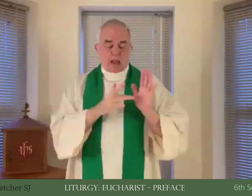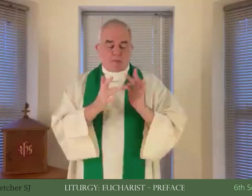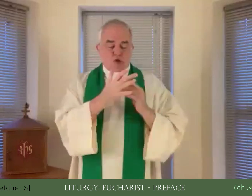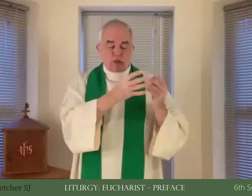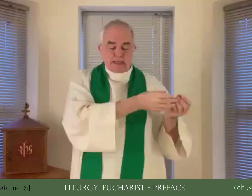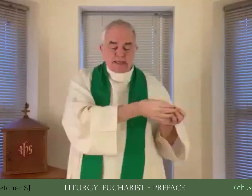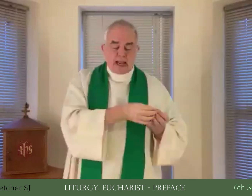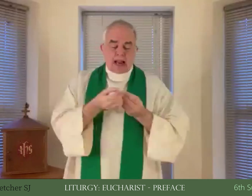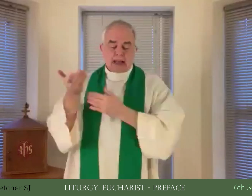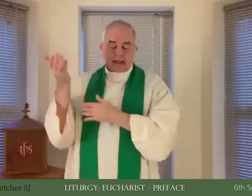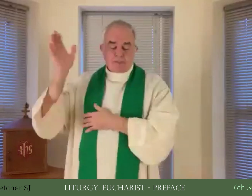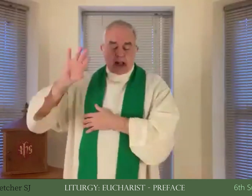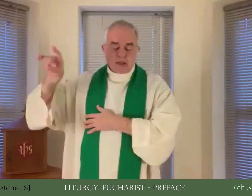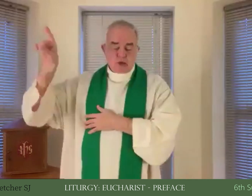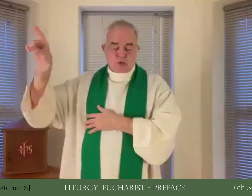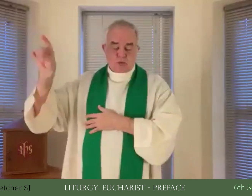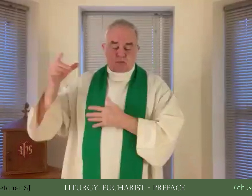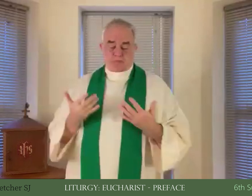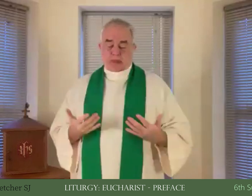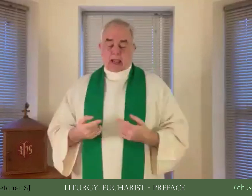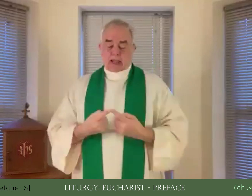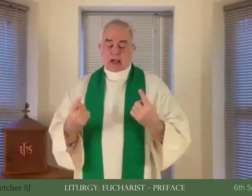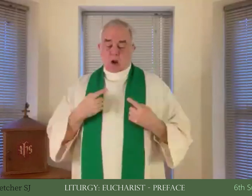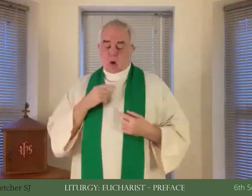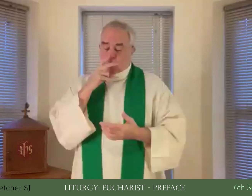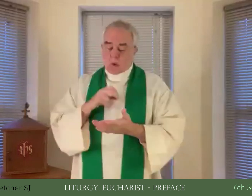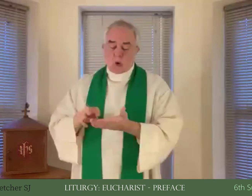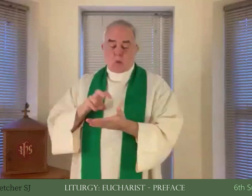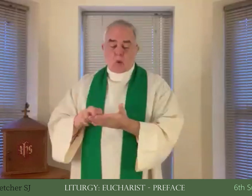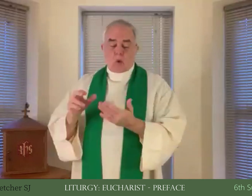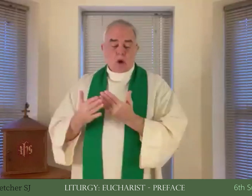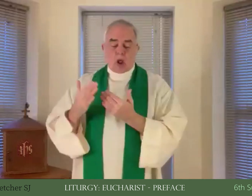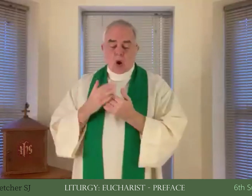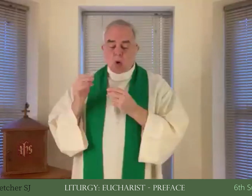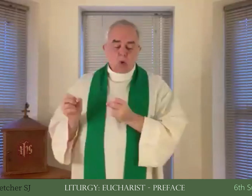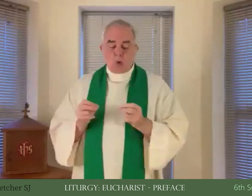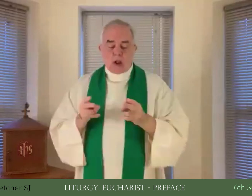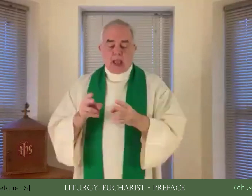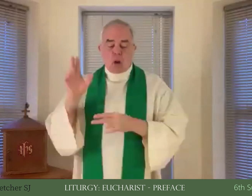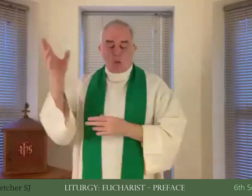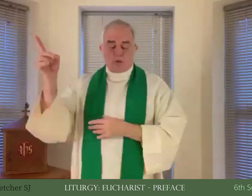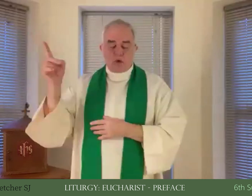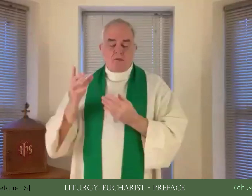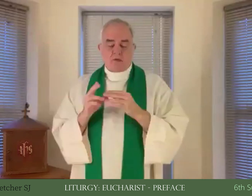but Jesus led us back to you. Now we can walk a new way with you,